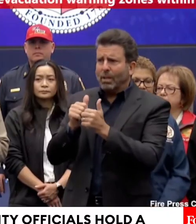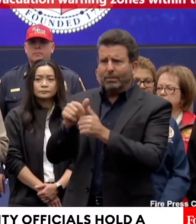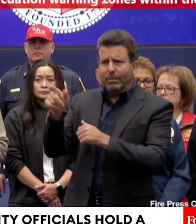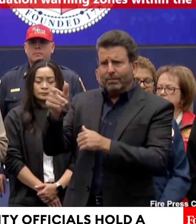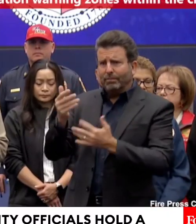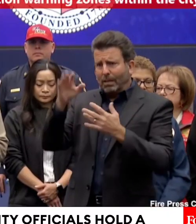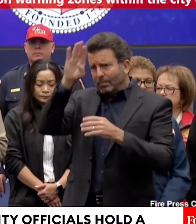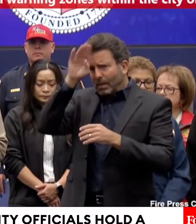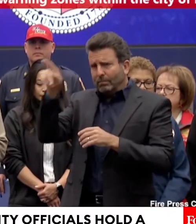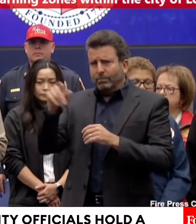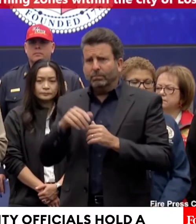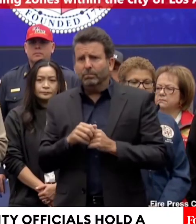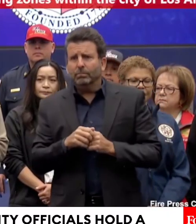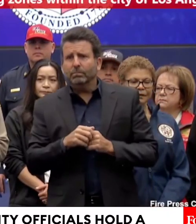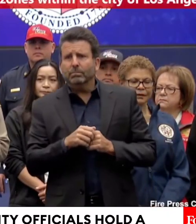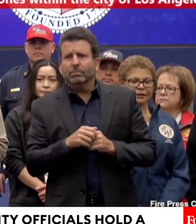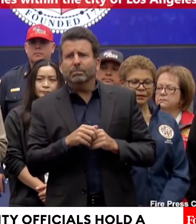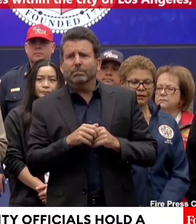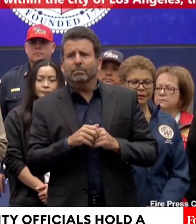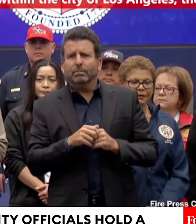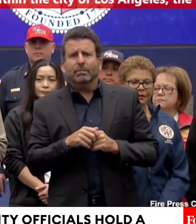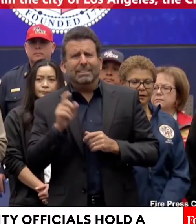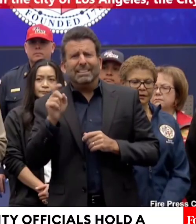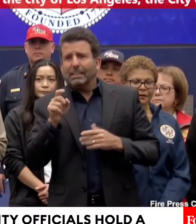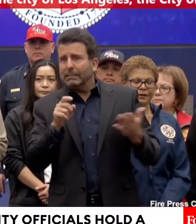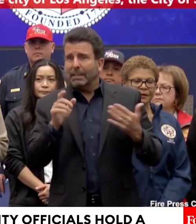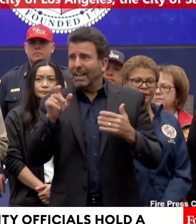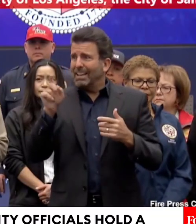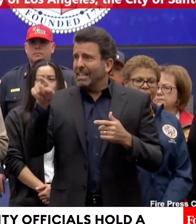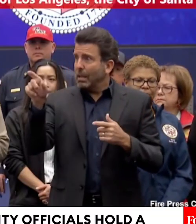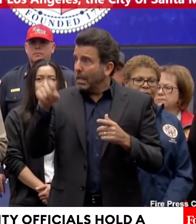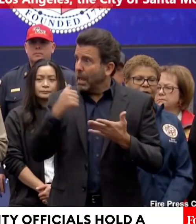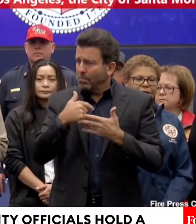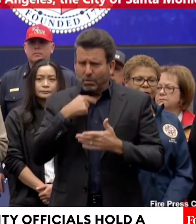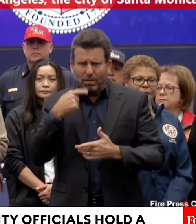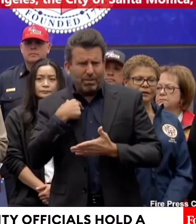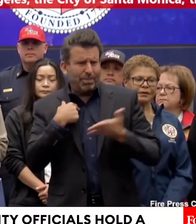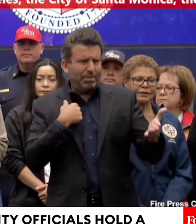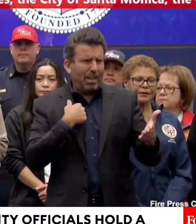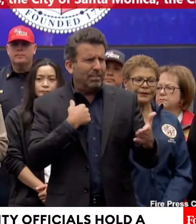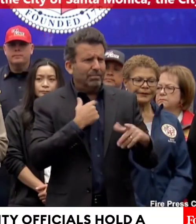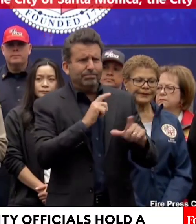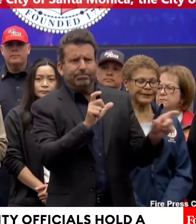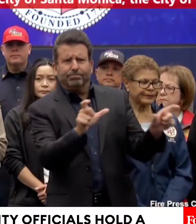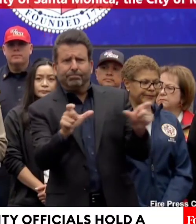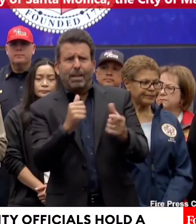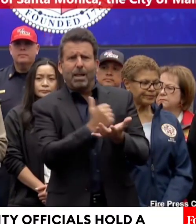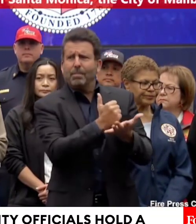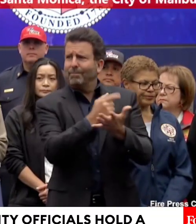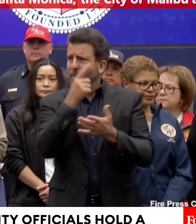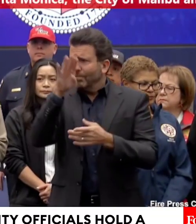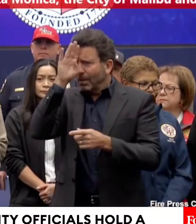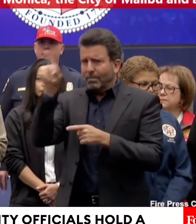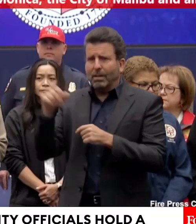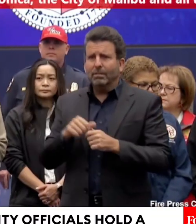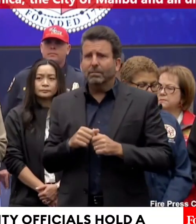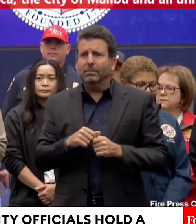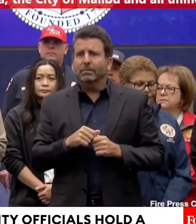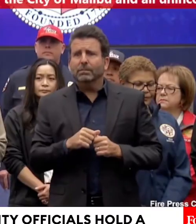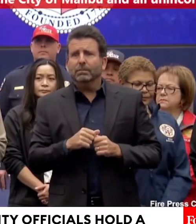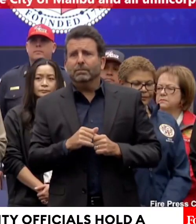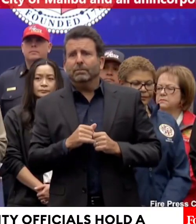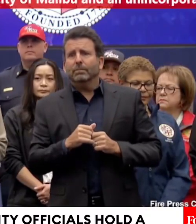for essential services and need. We also have assigned at least 60 California Highway